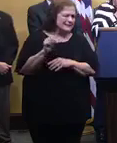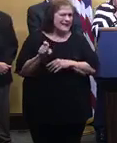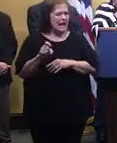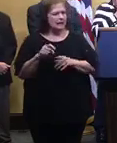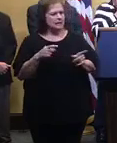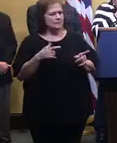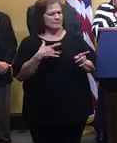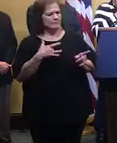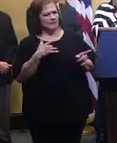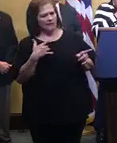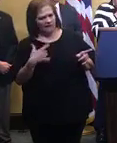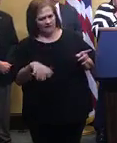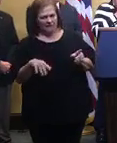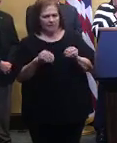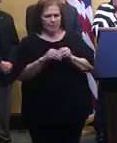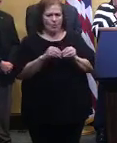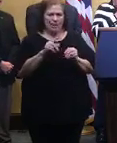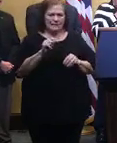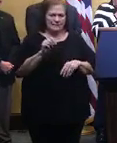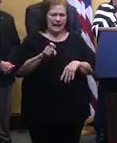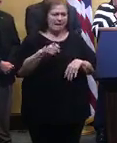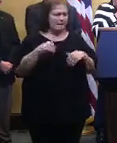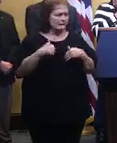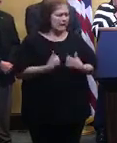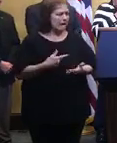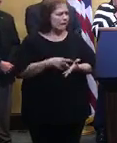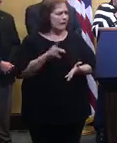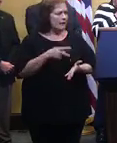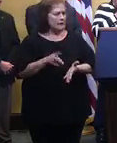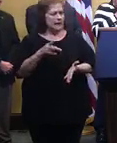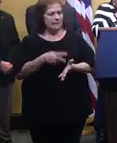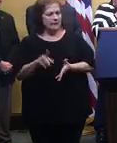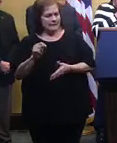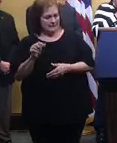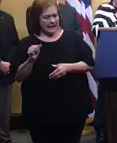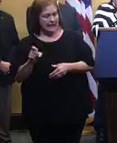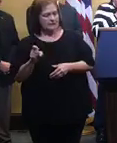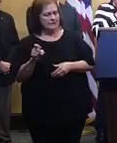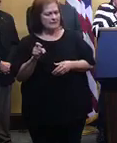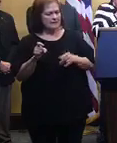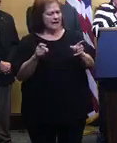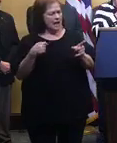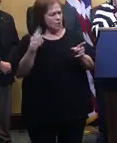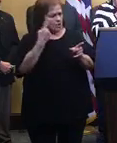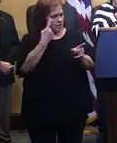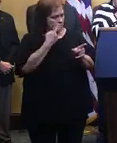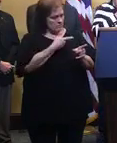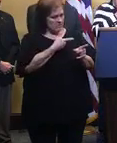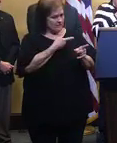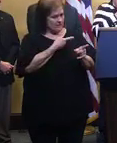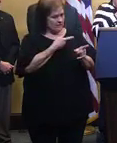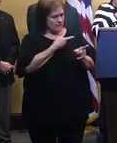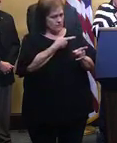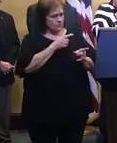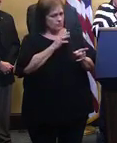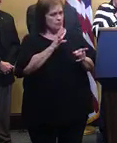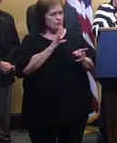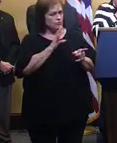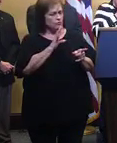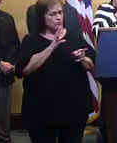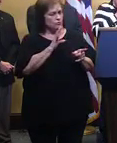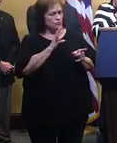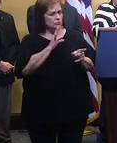feeling taxed out and they're tired of, paying higher taxes in general. Mm-hmm. And I was wondering if you could talk a little bit about the work that you're doing to